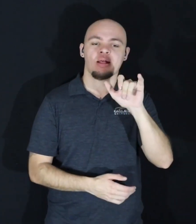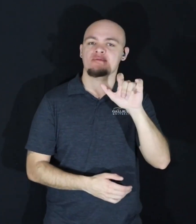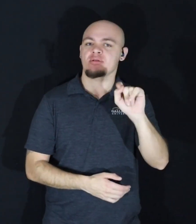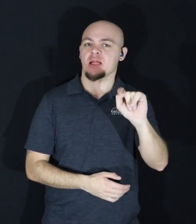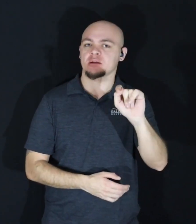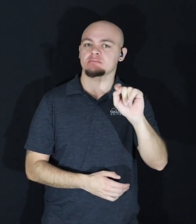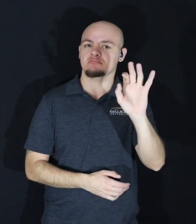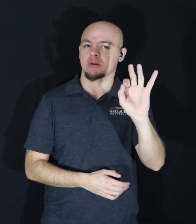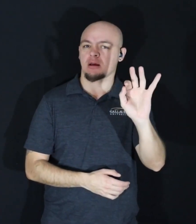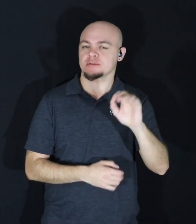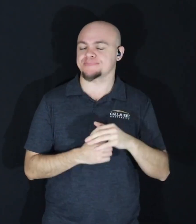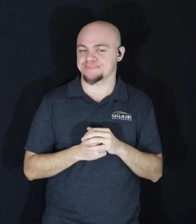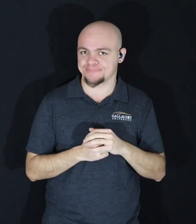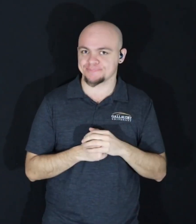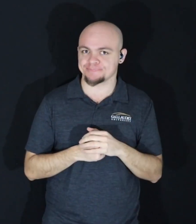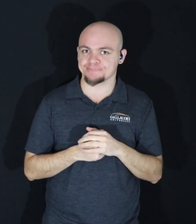9.